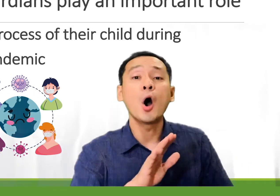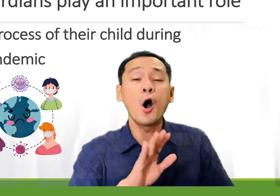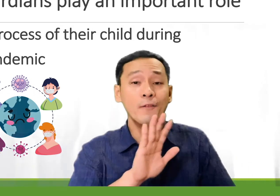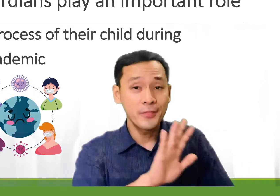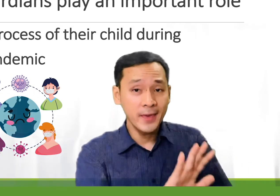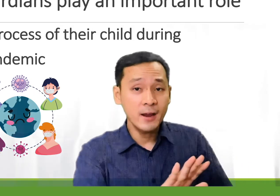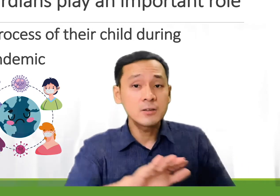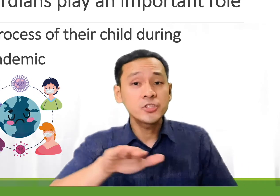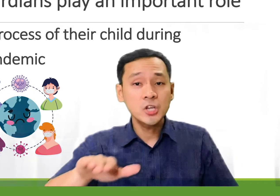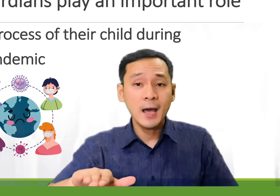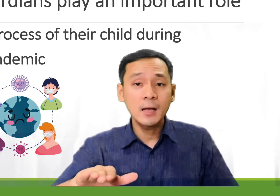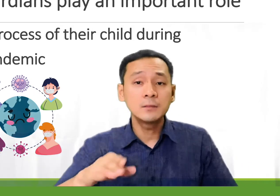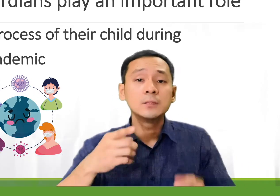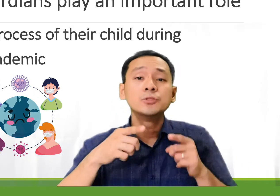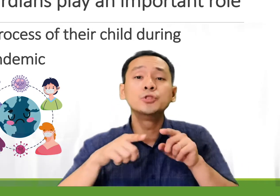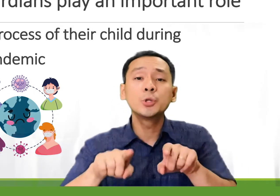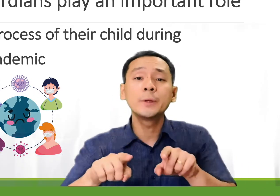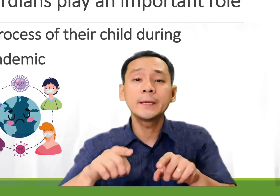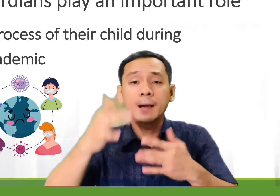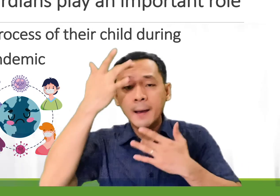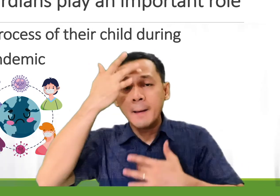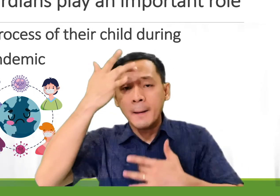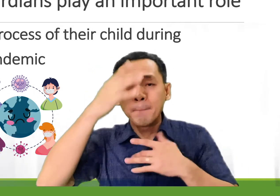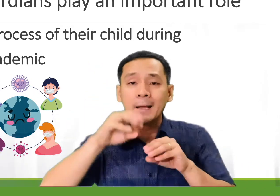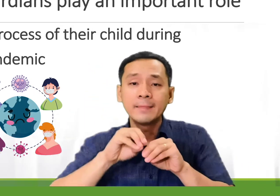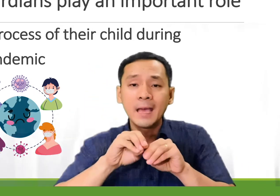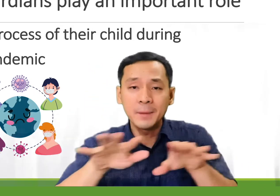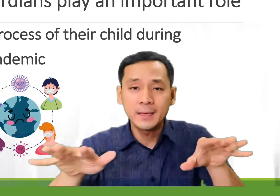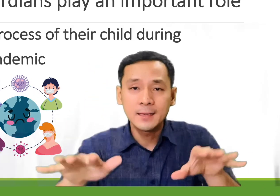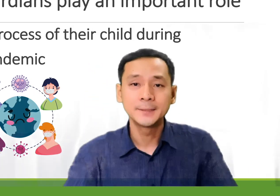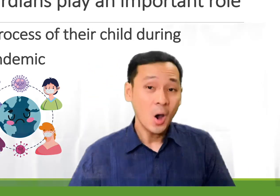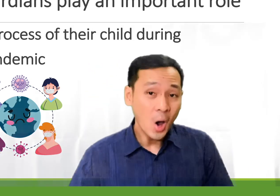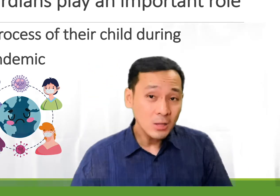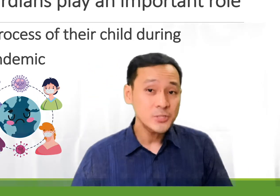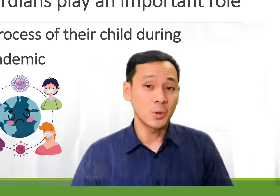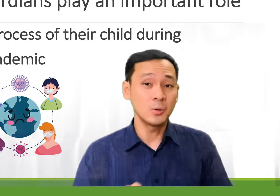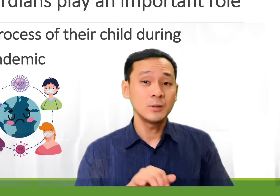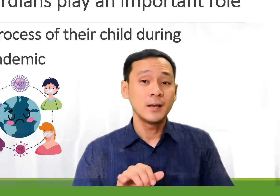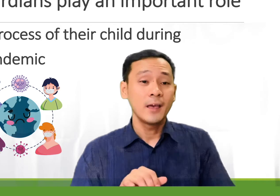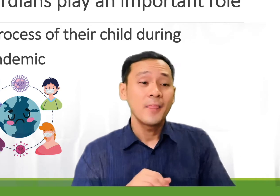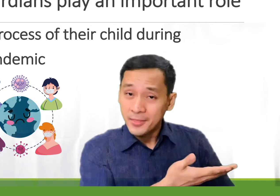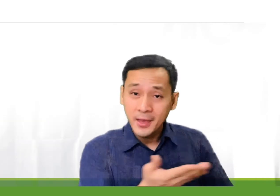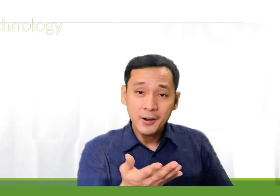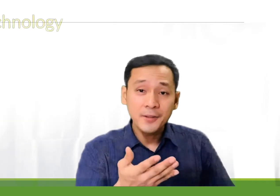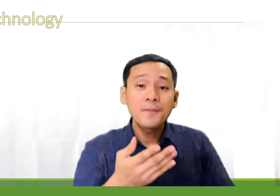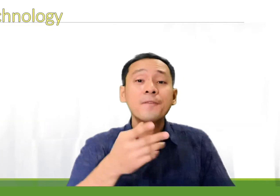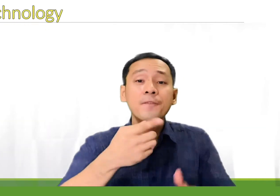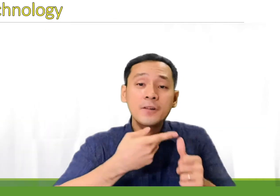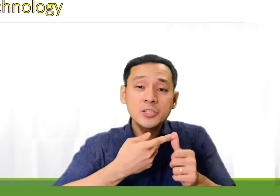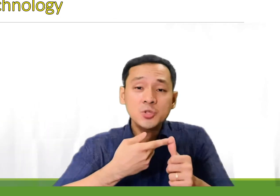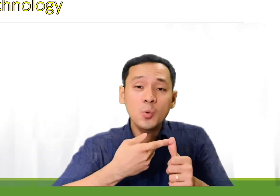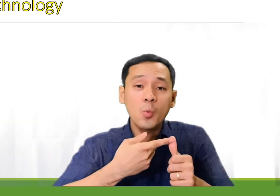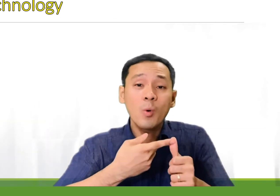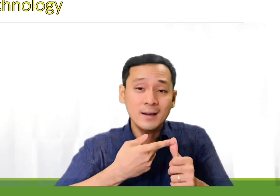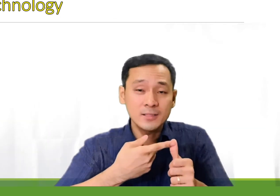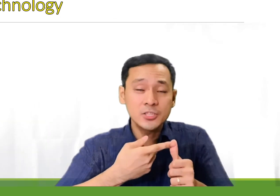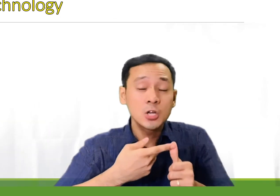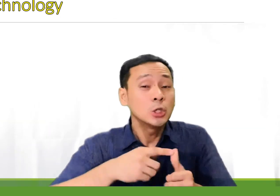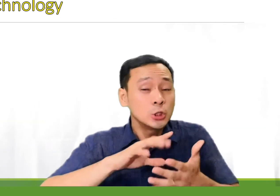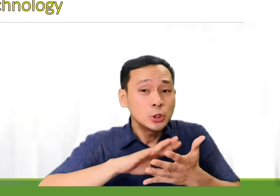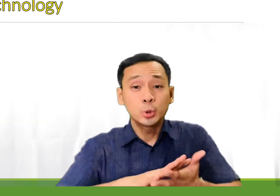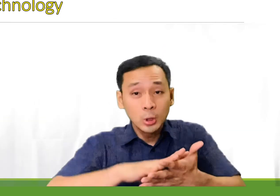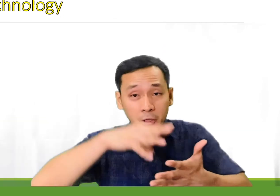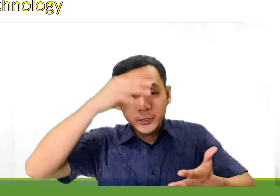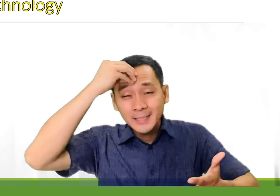process of their child during pandemic. Also, they are the first